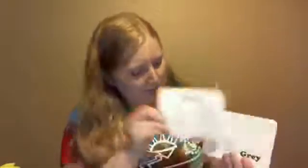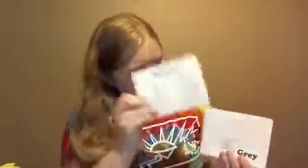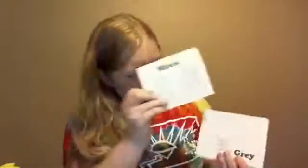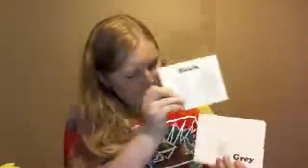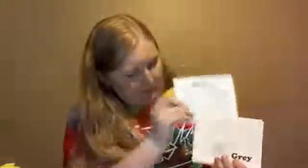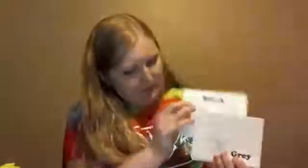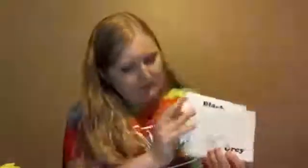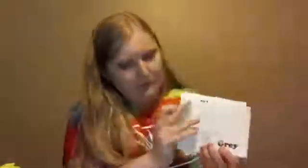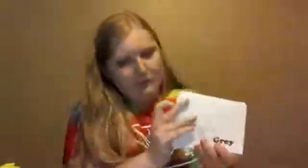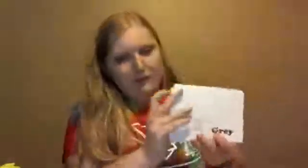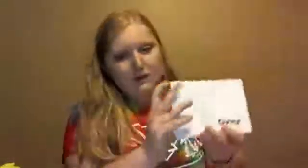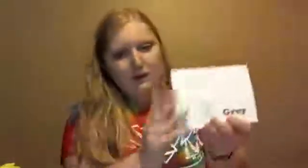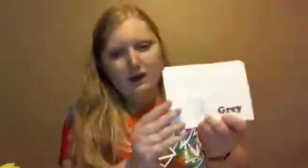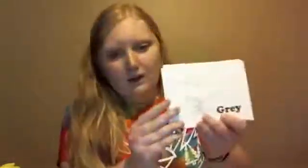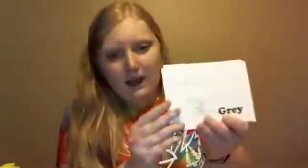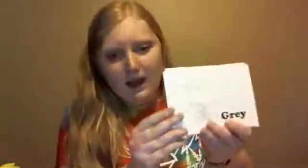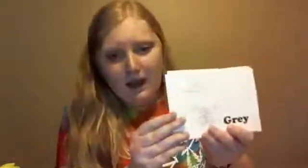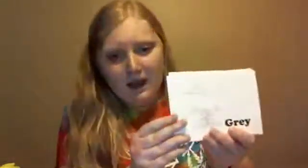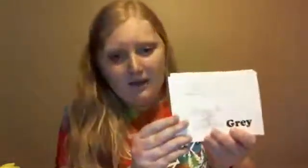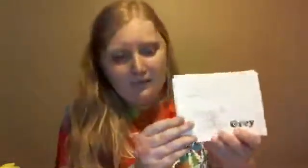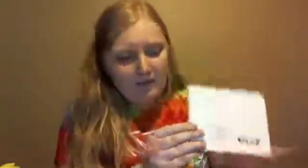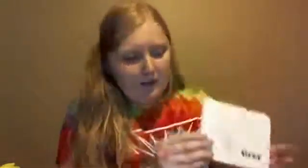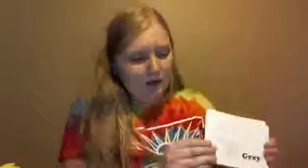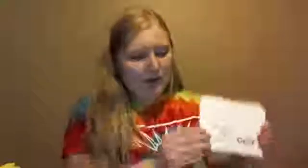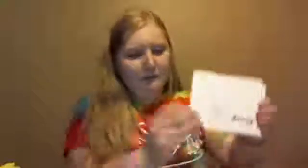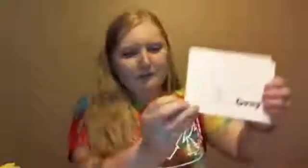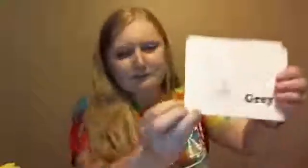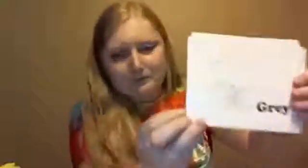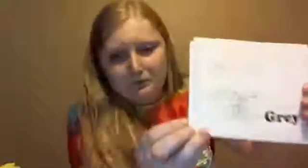left. So now we have